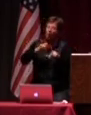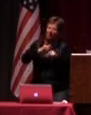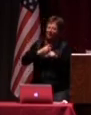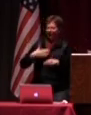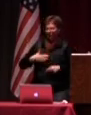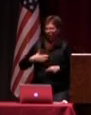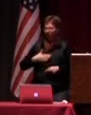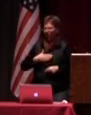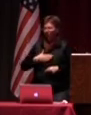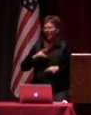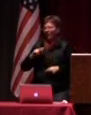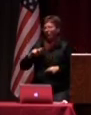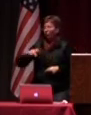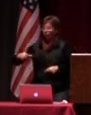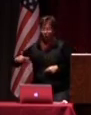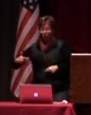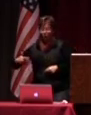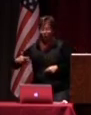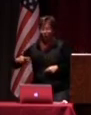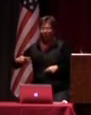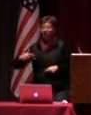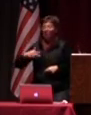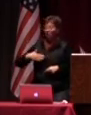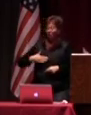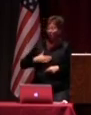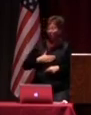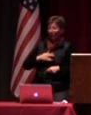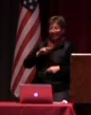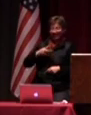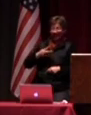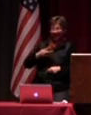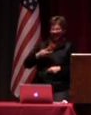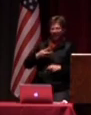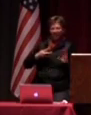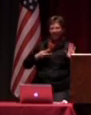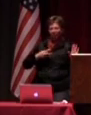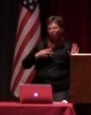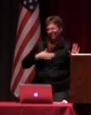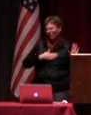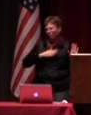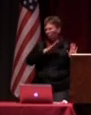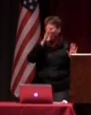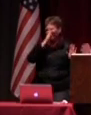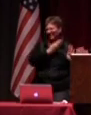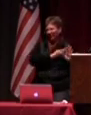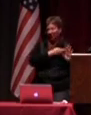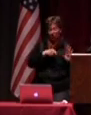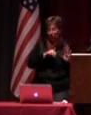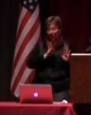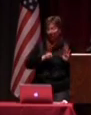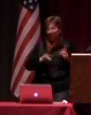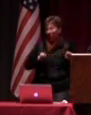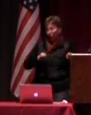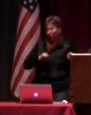II being the son who never reigned. All this followed directly from Napoleon's campaign for his